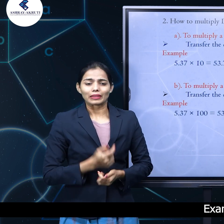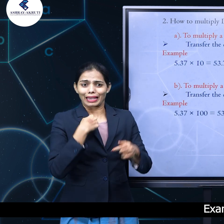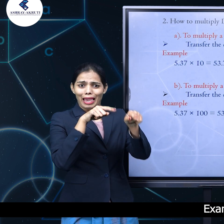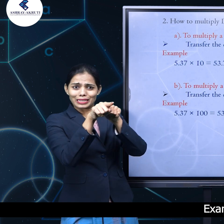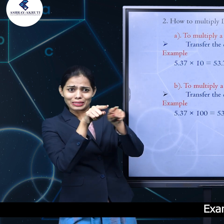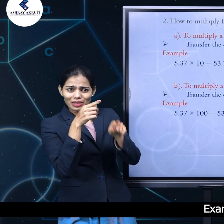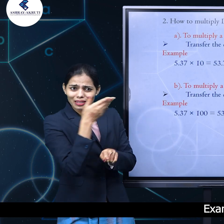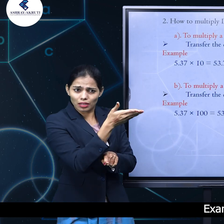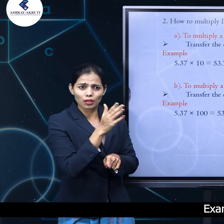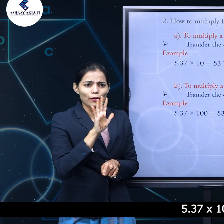Example: